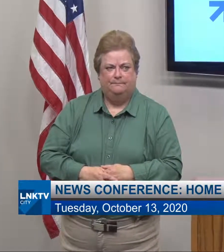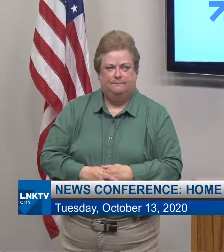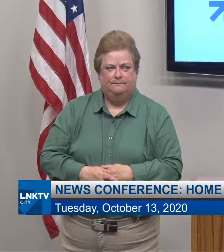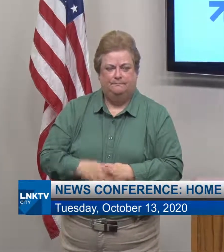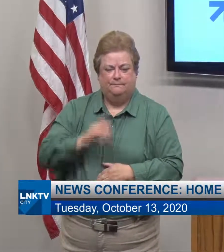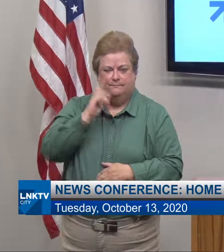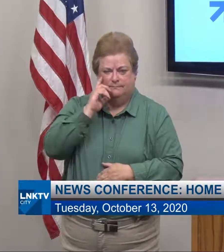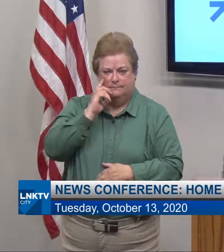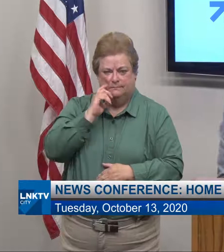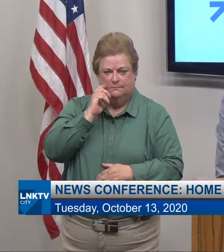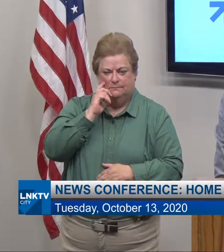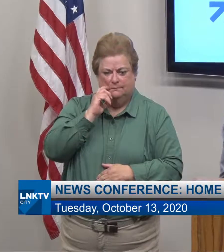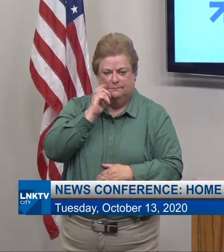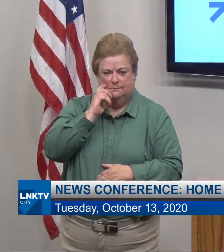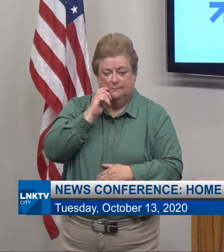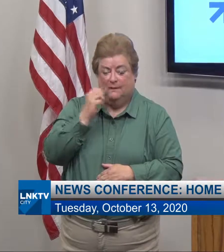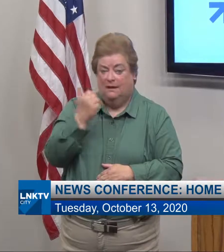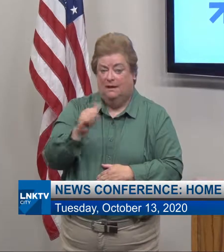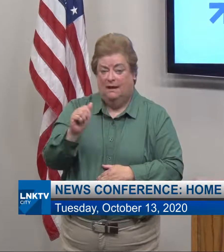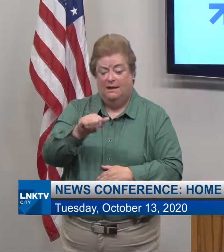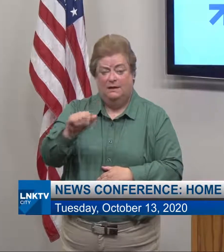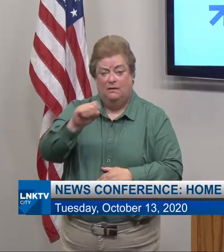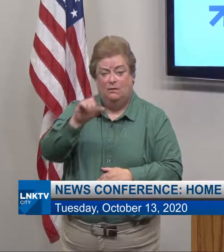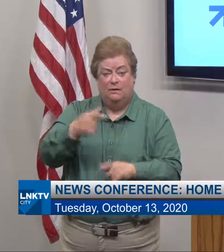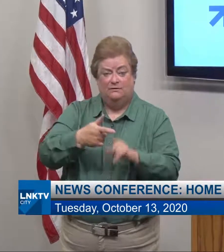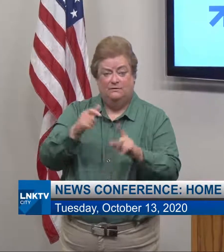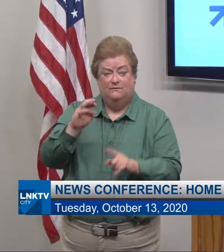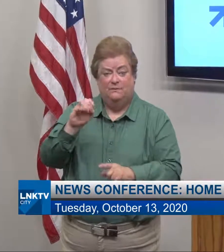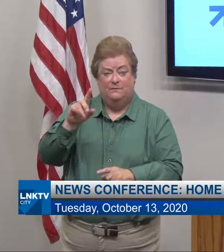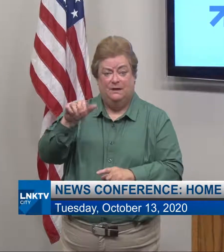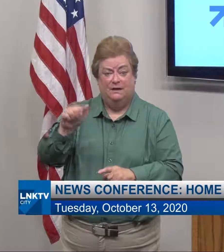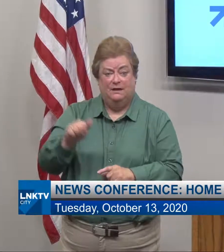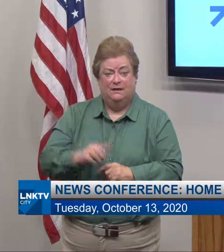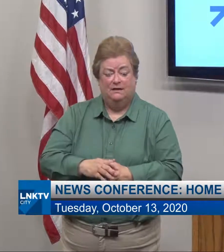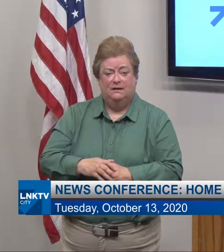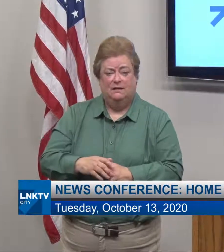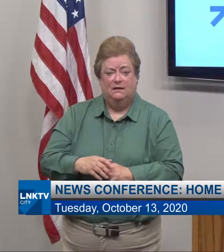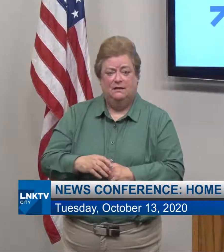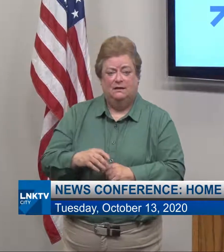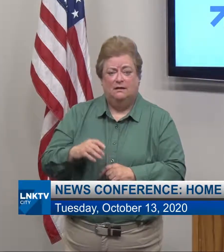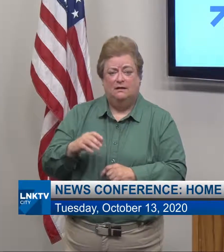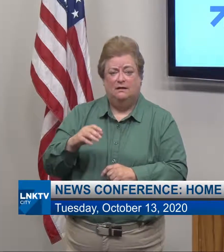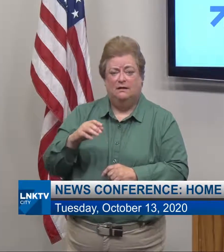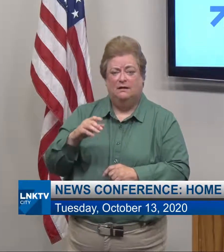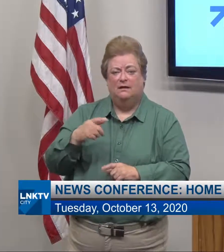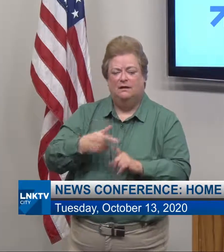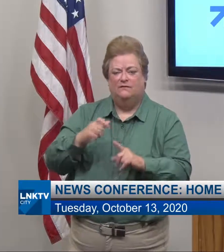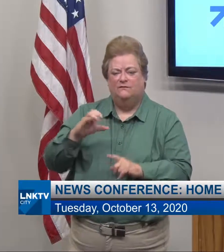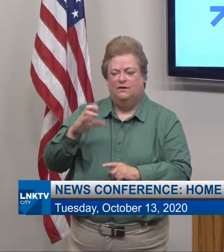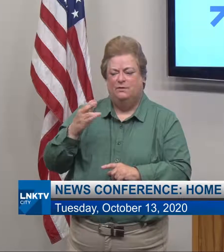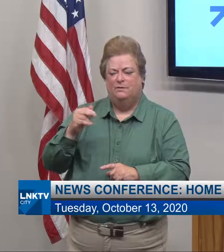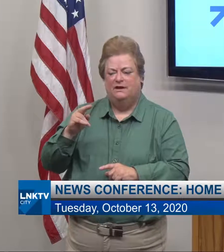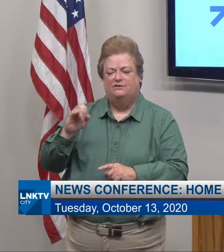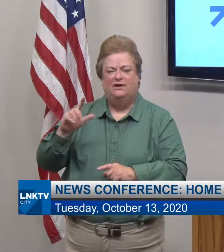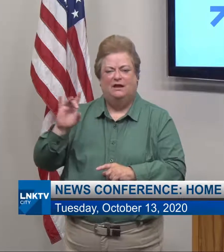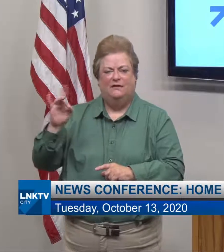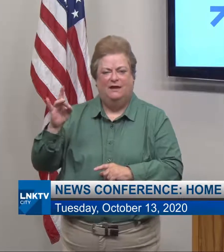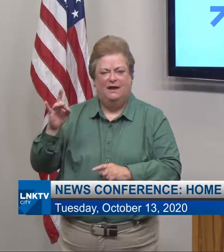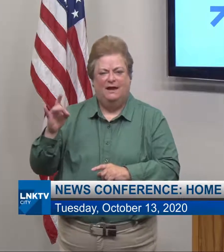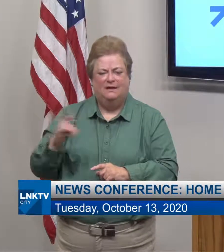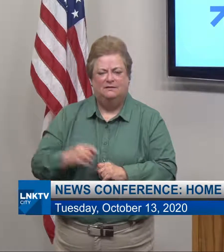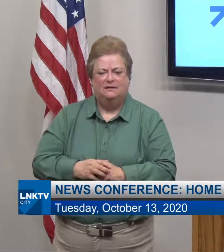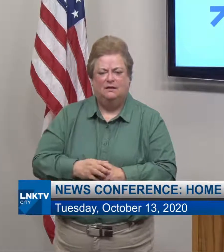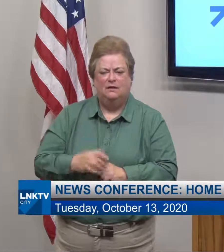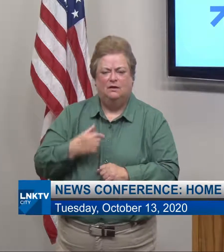Any other questions from the media? Hi, Mayor. This is Macy Meyer with Channel 8. Kind of a broader question, but we're